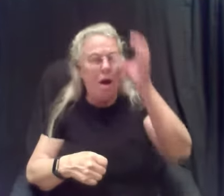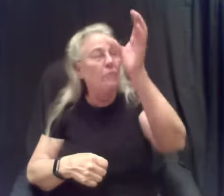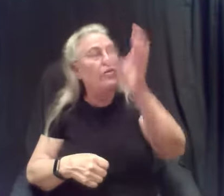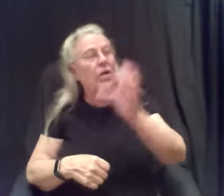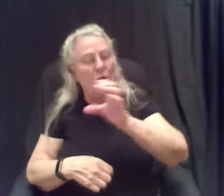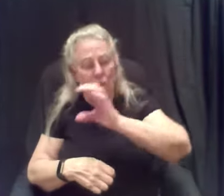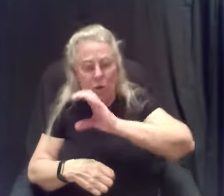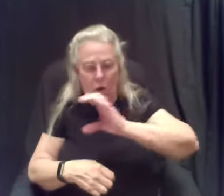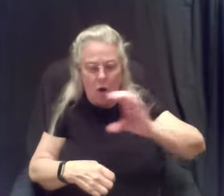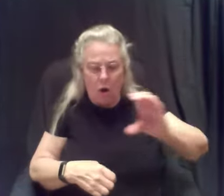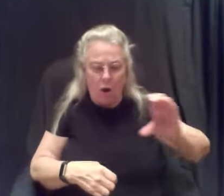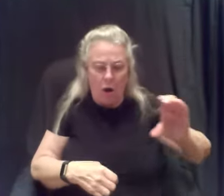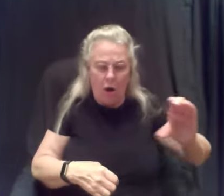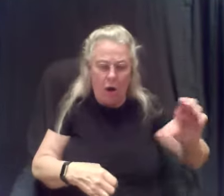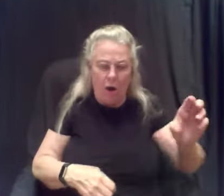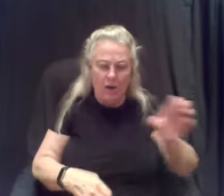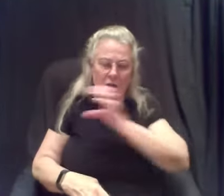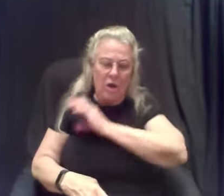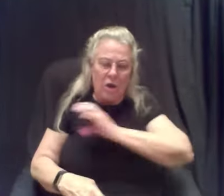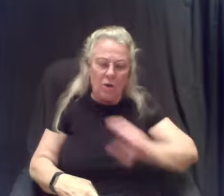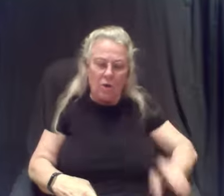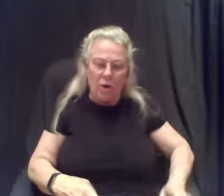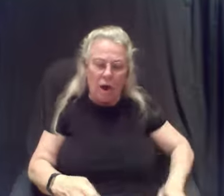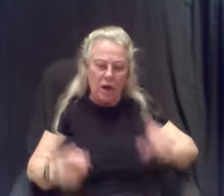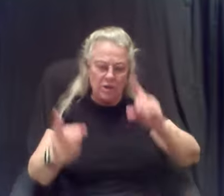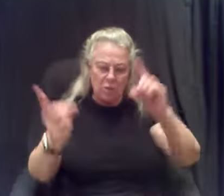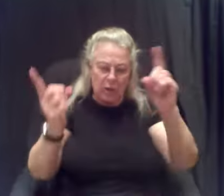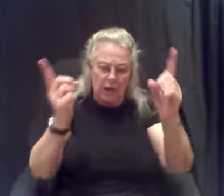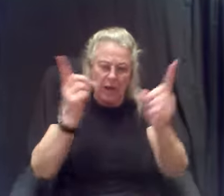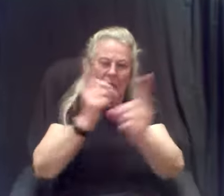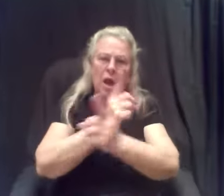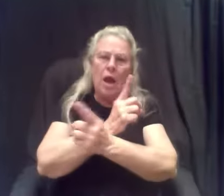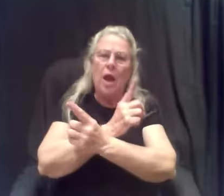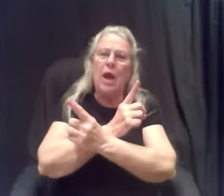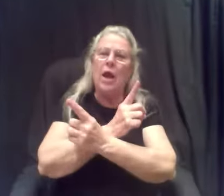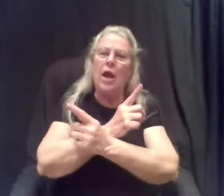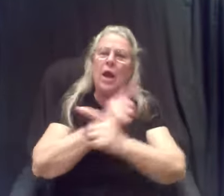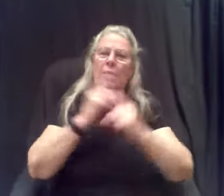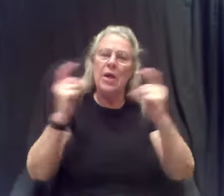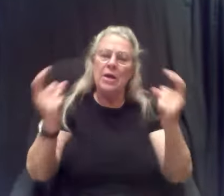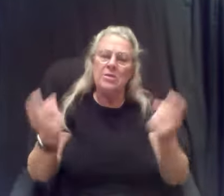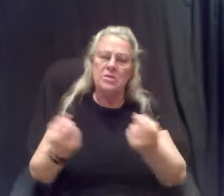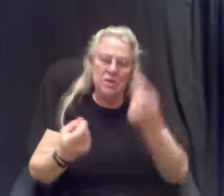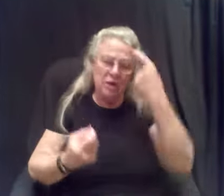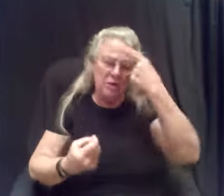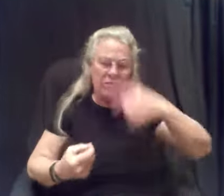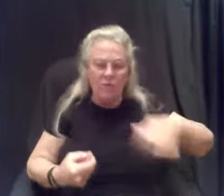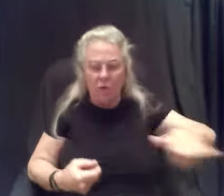the cross, Christ became sin for